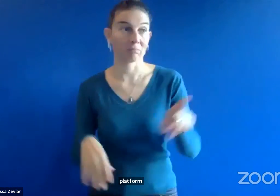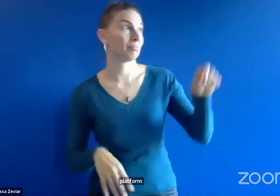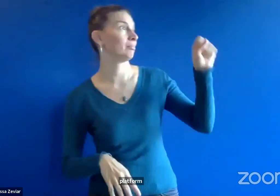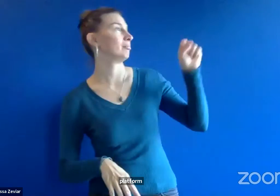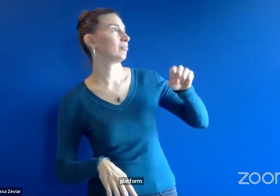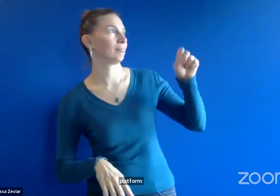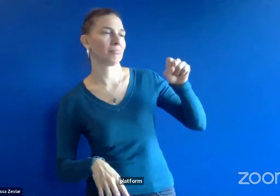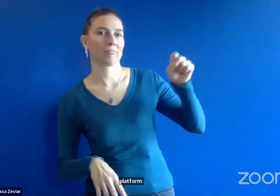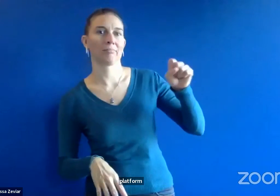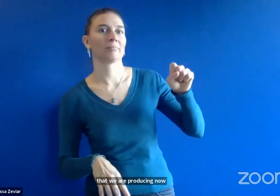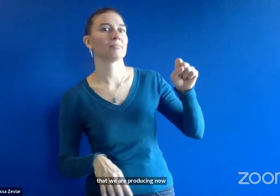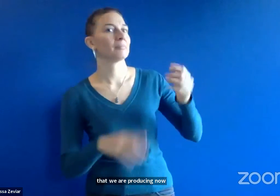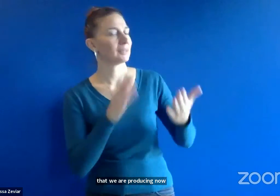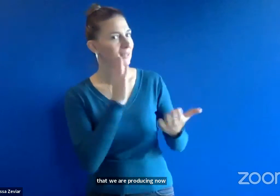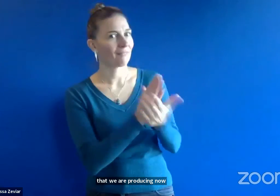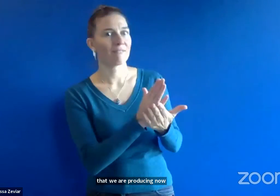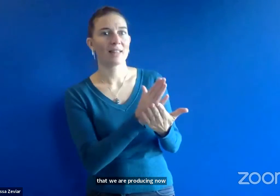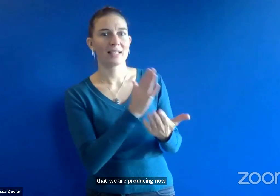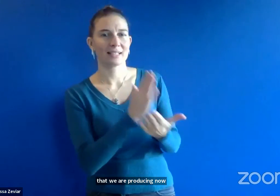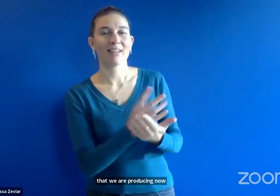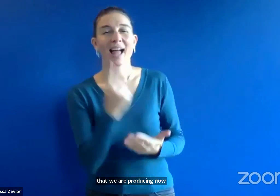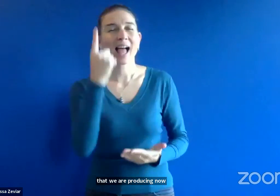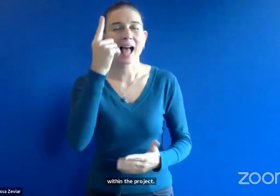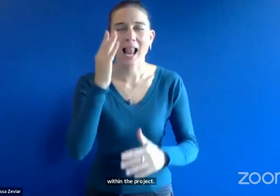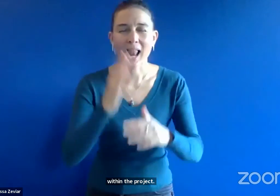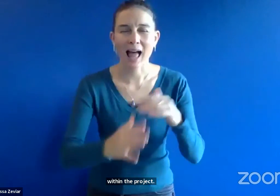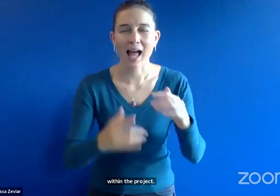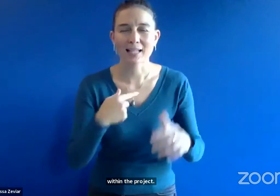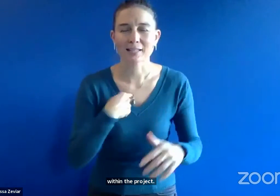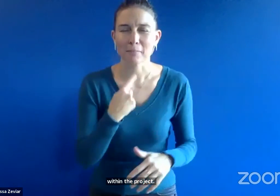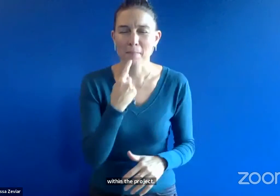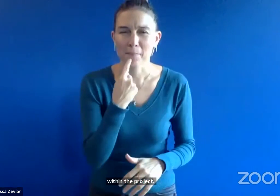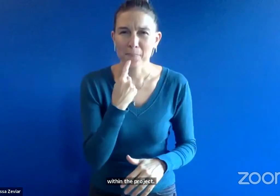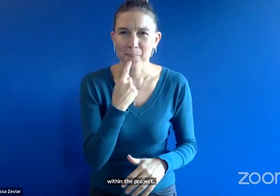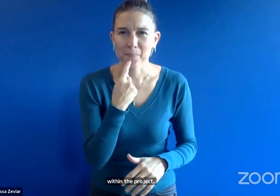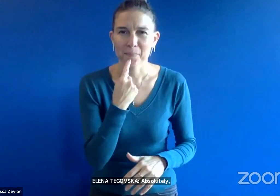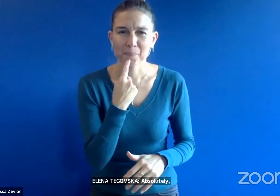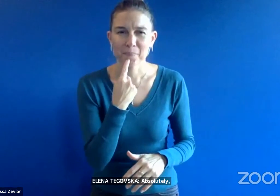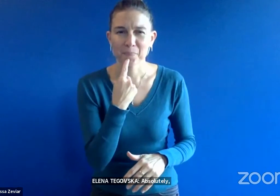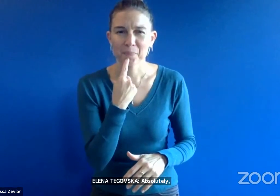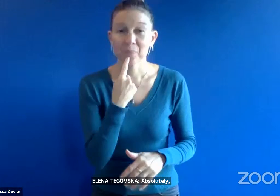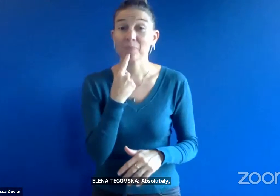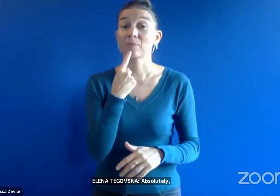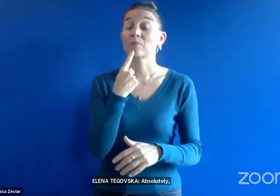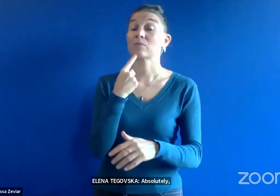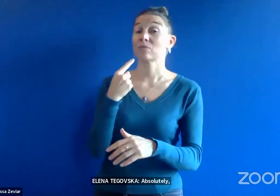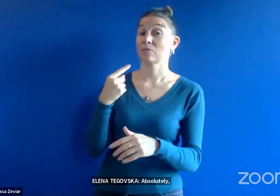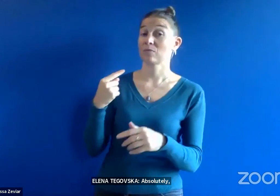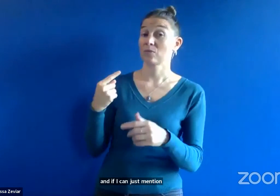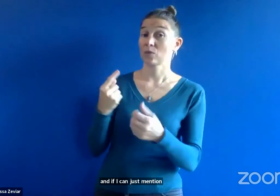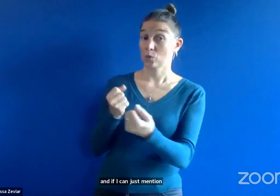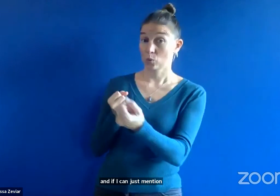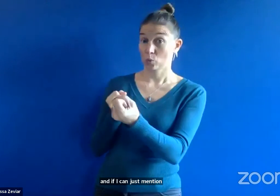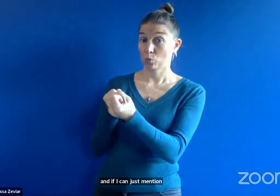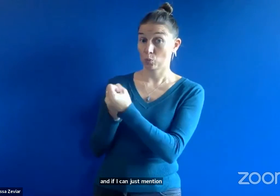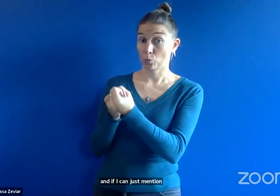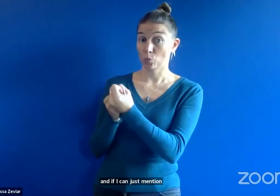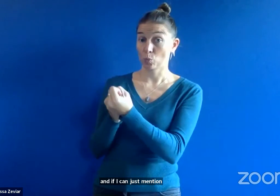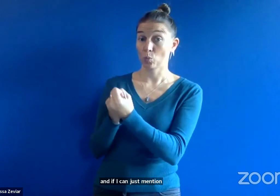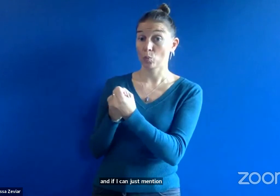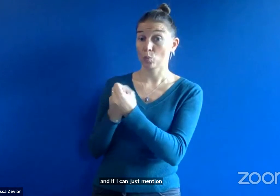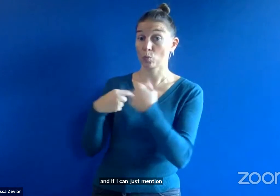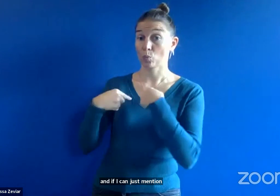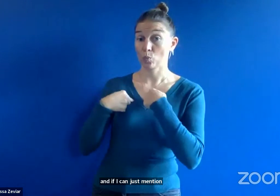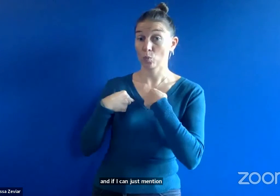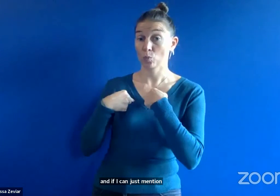absolutely. And then if I can just mention also the support that we are going to be